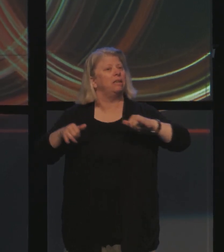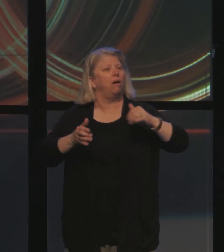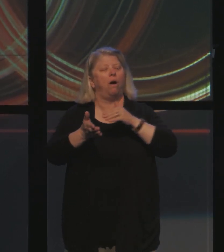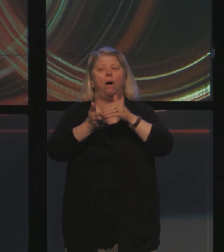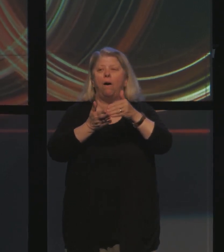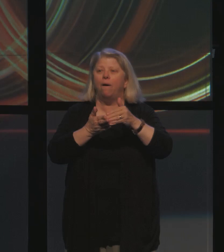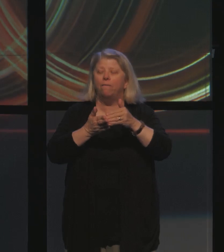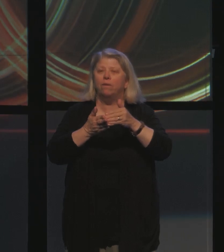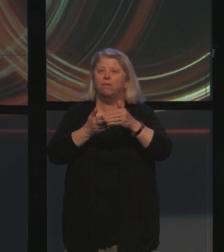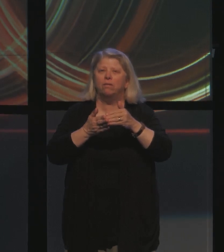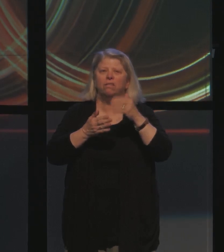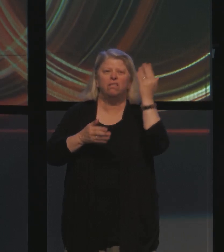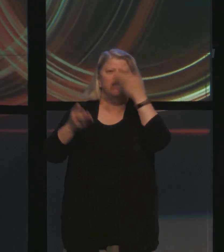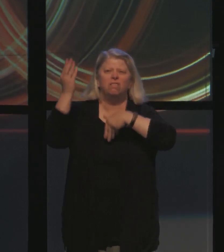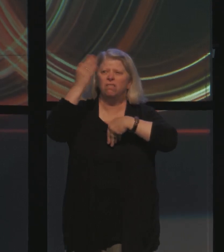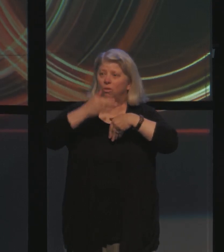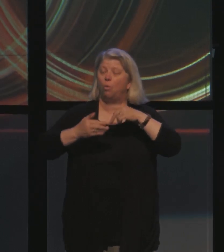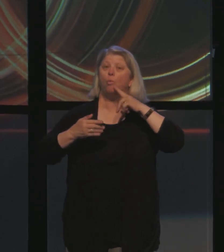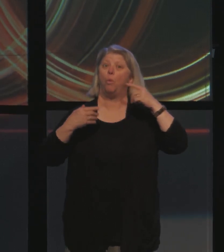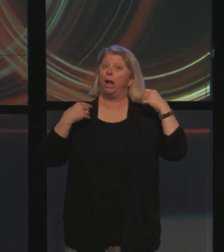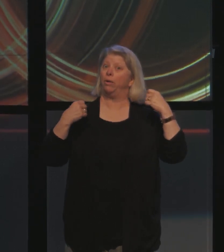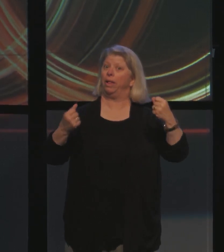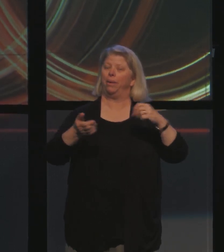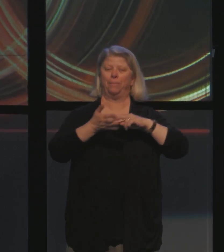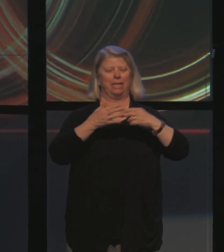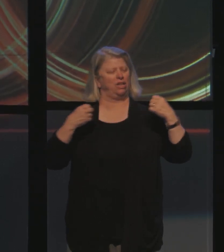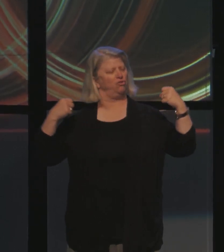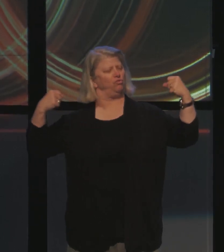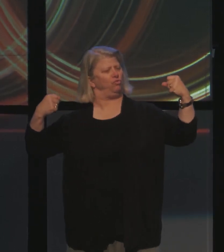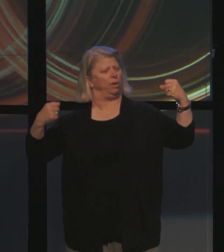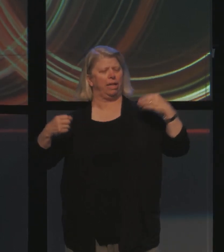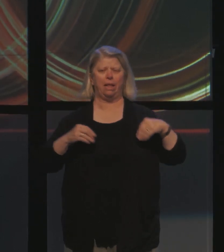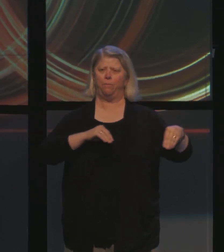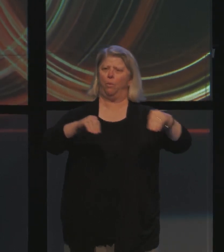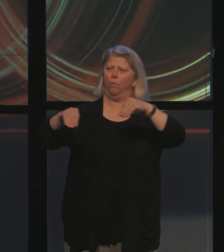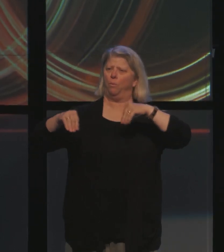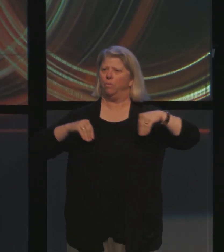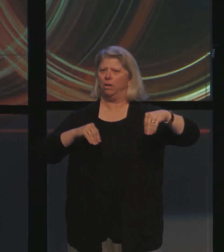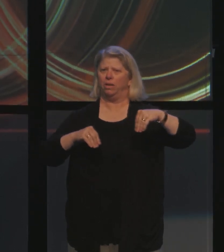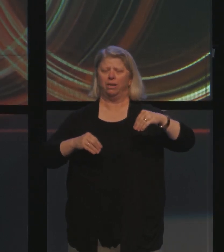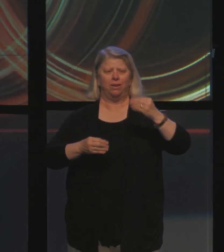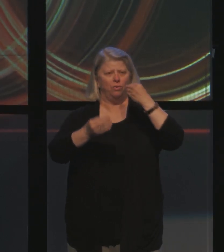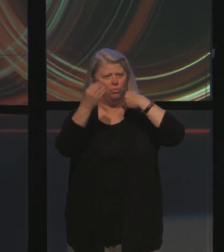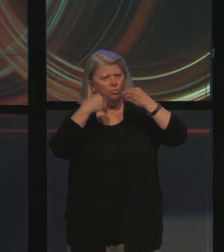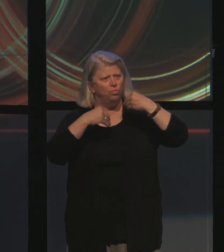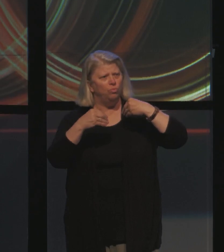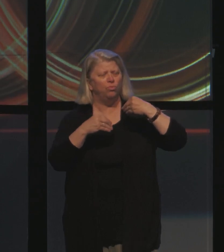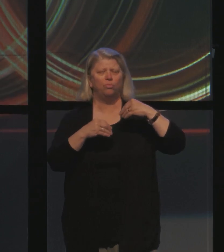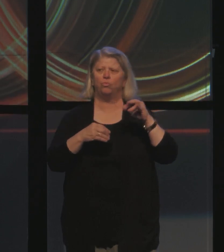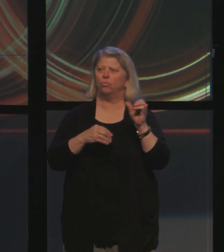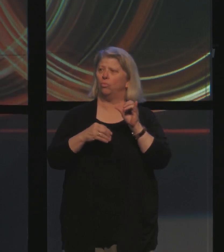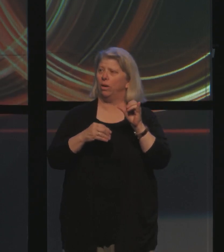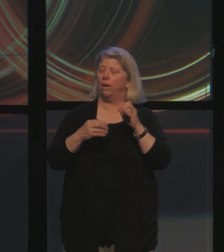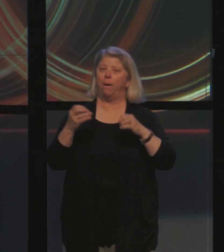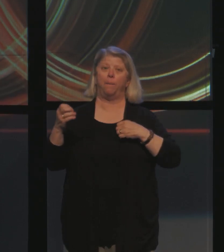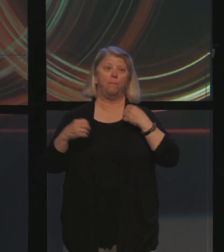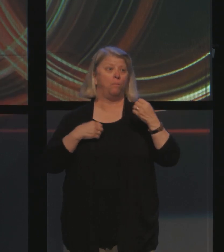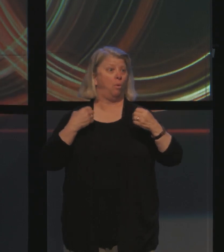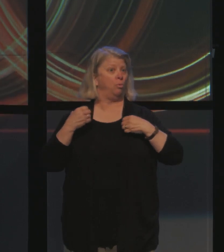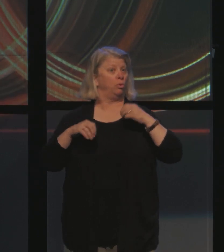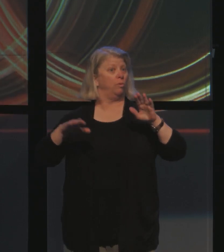do overlook real health indicators like strength and mobility and nutrition, even things like our emotional